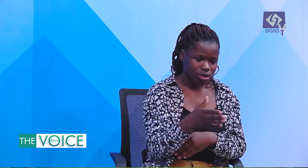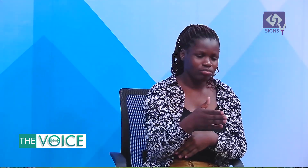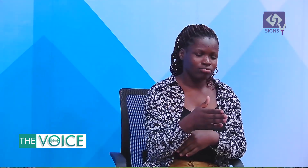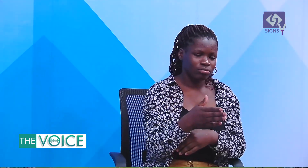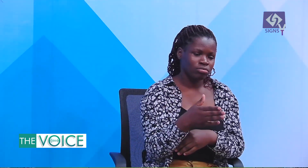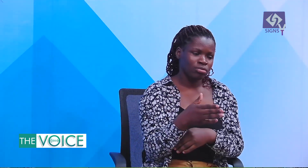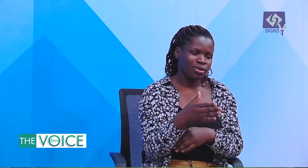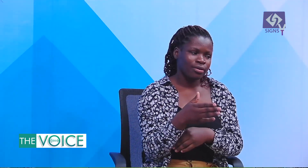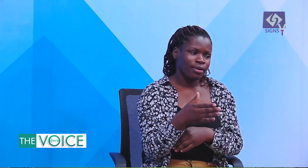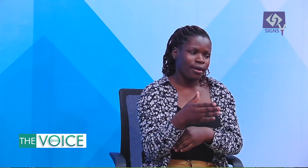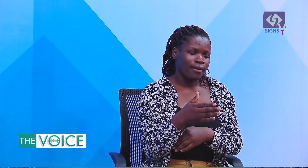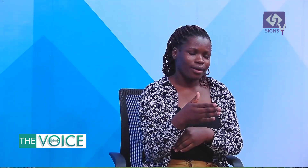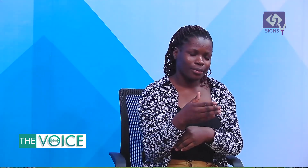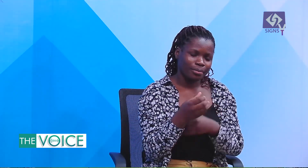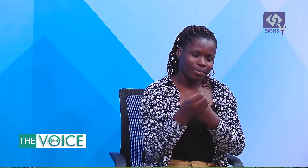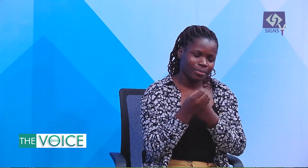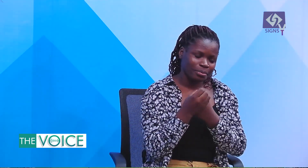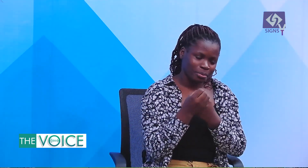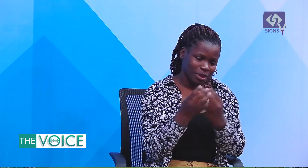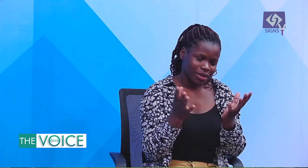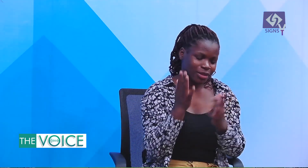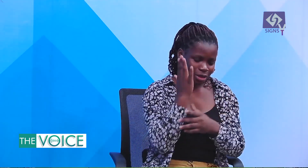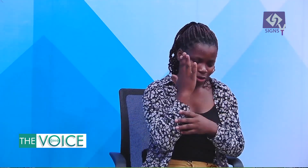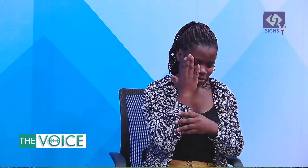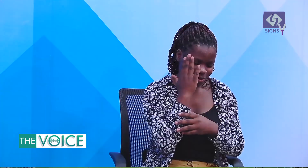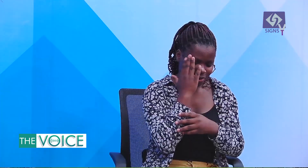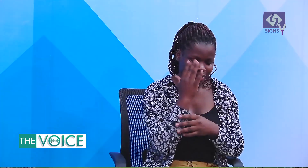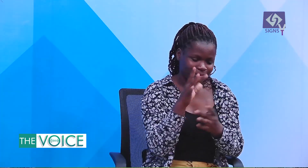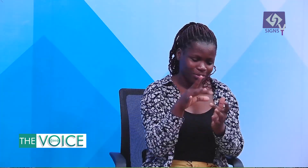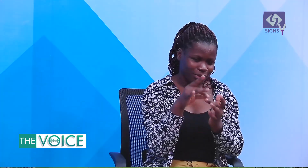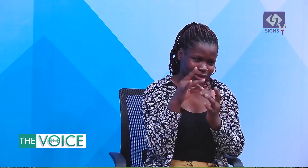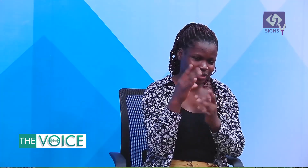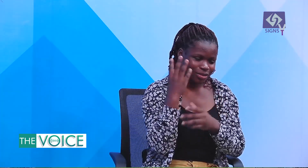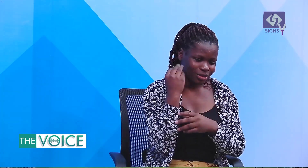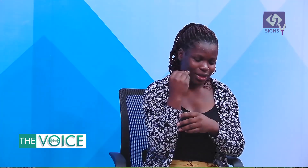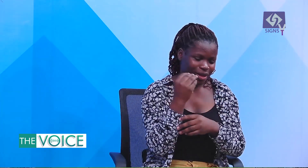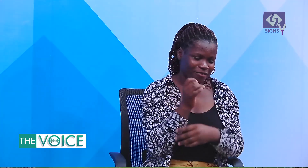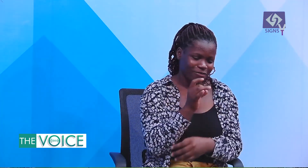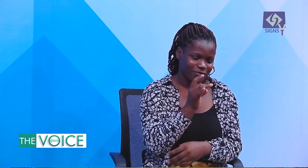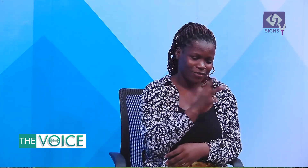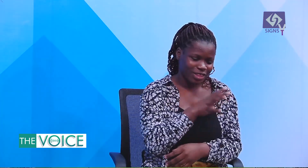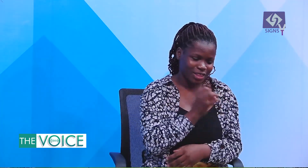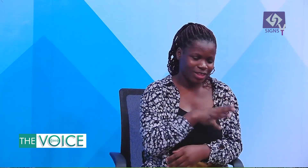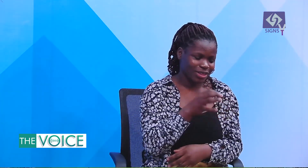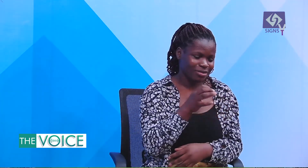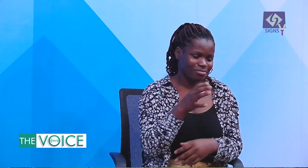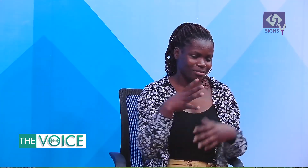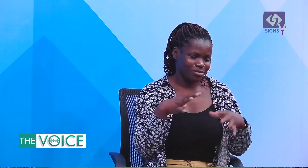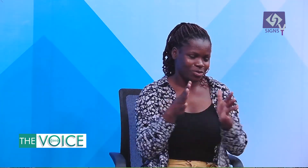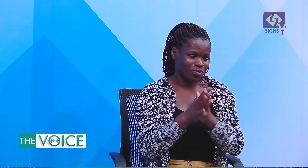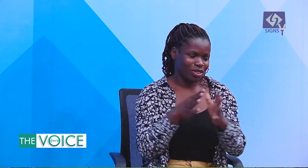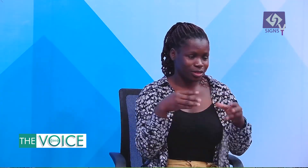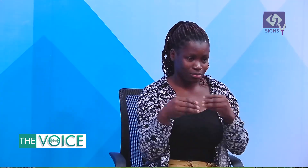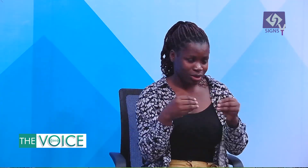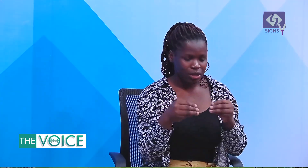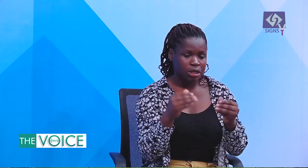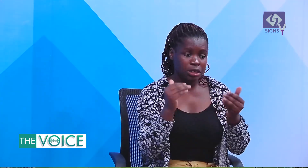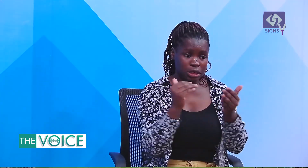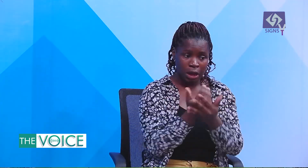Now, my other advice is to everyone else out there. I know we have so many people out here, maybe who are hearing,